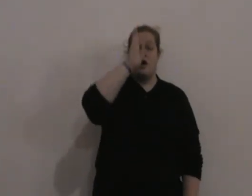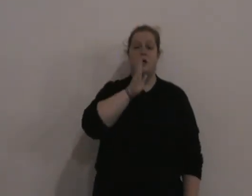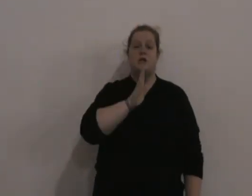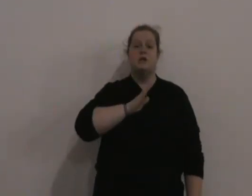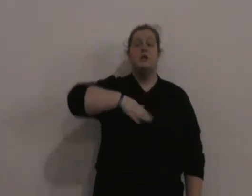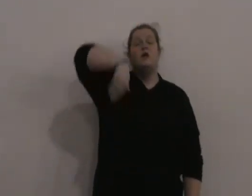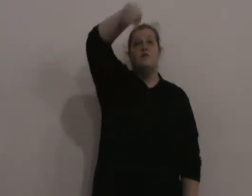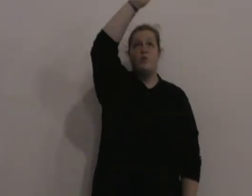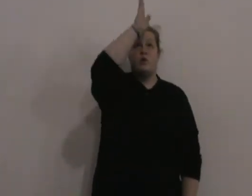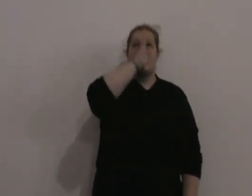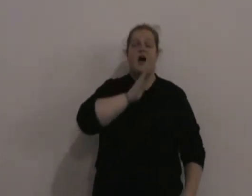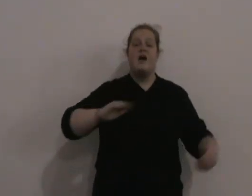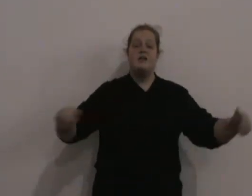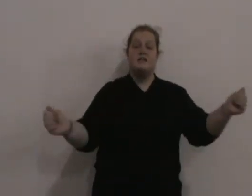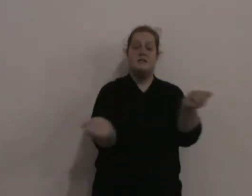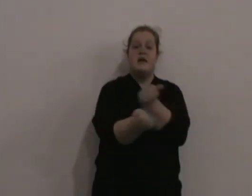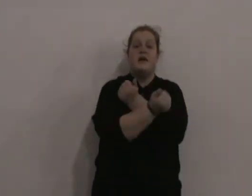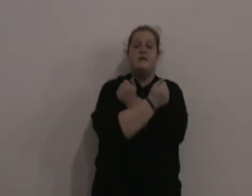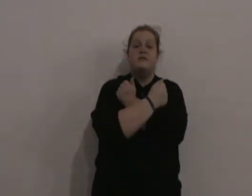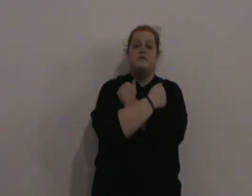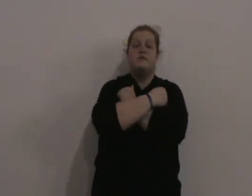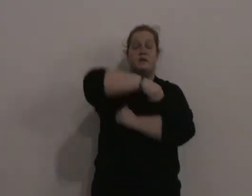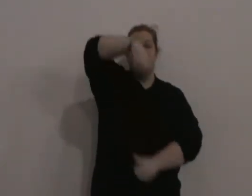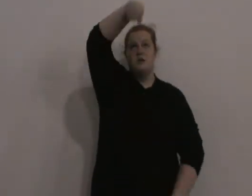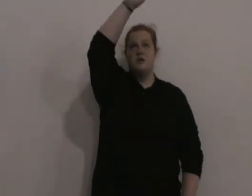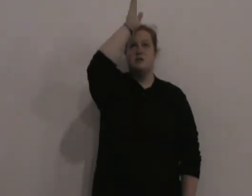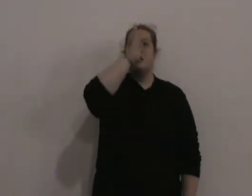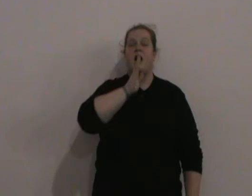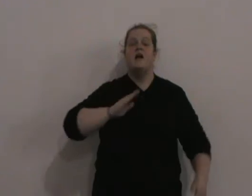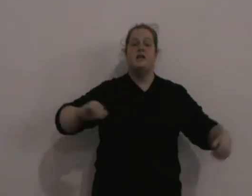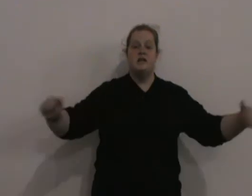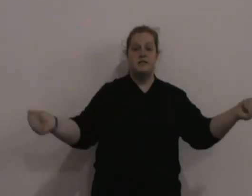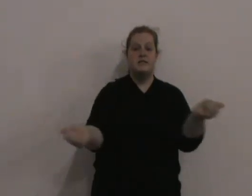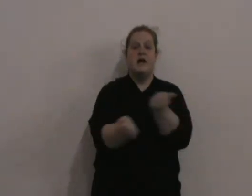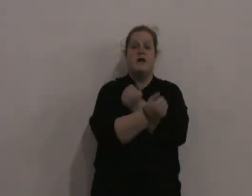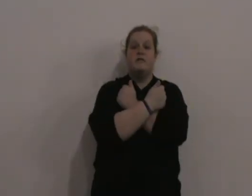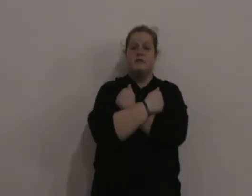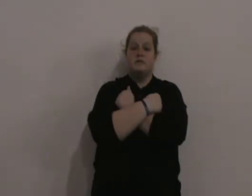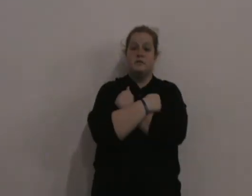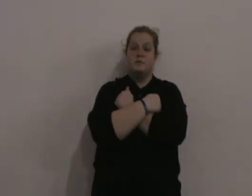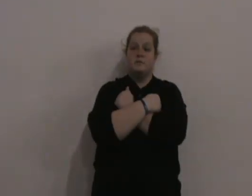God, for God is love. God is love.